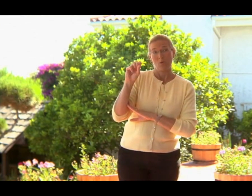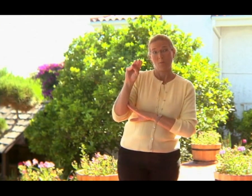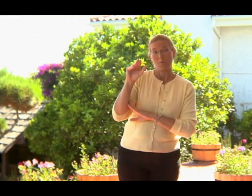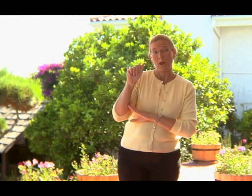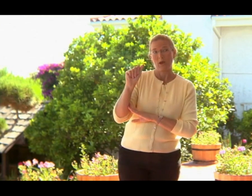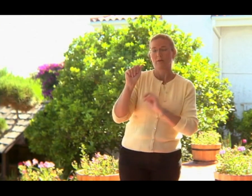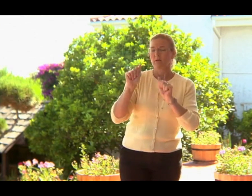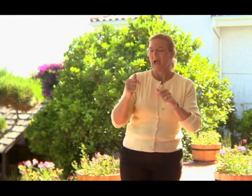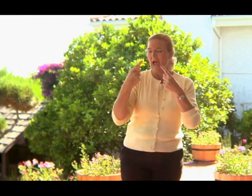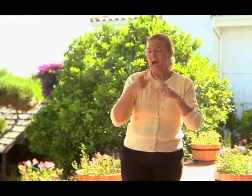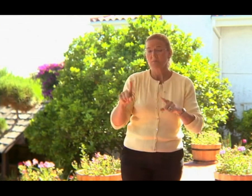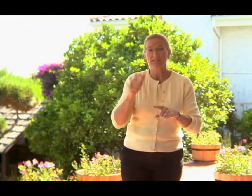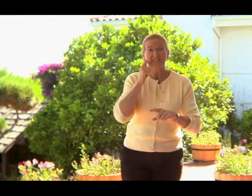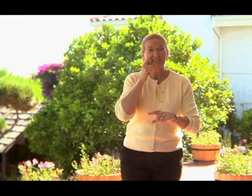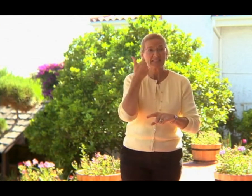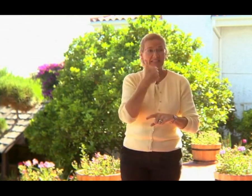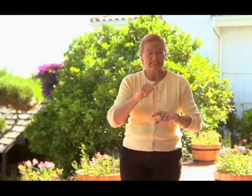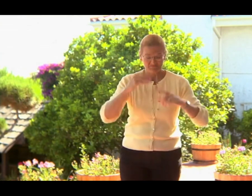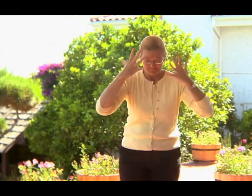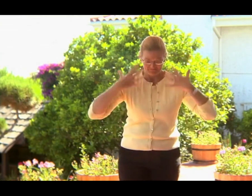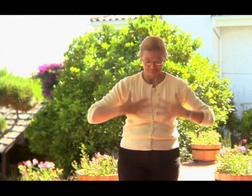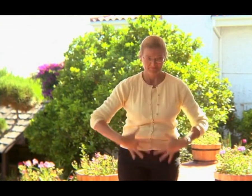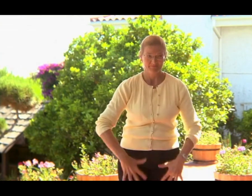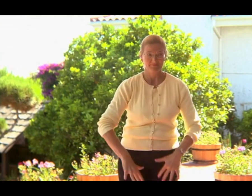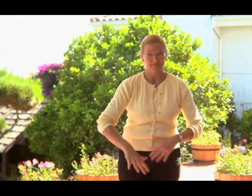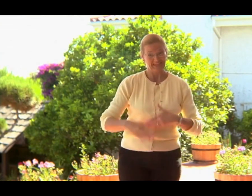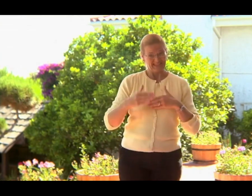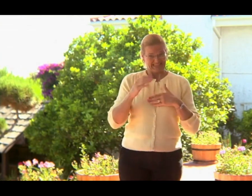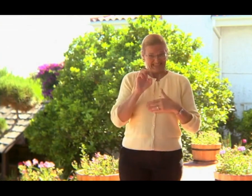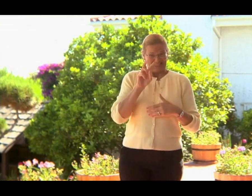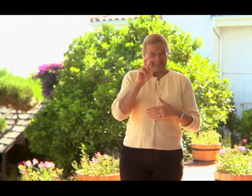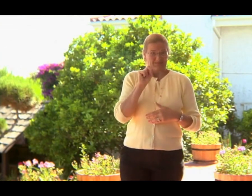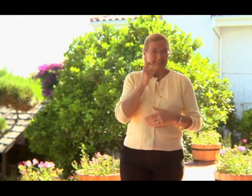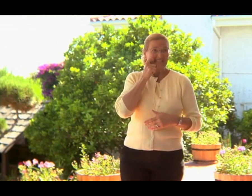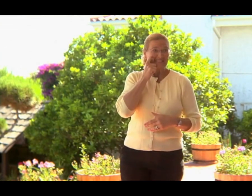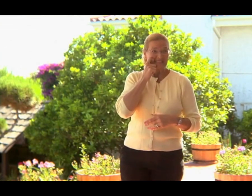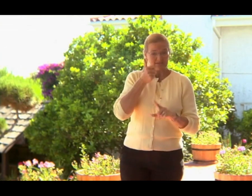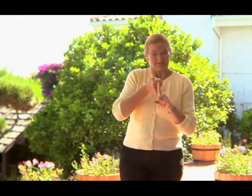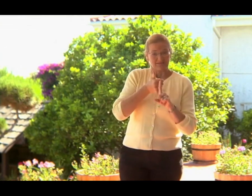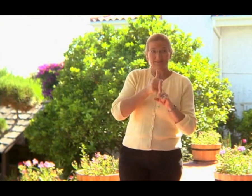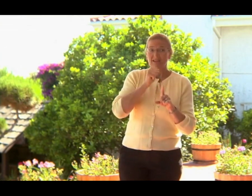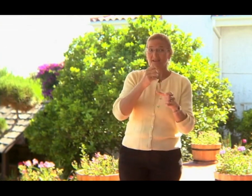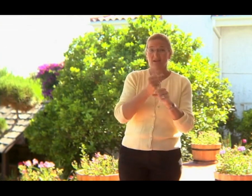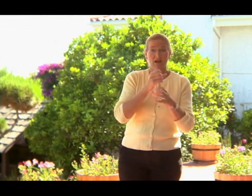A melanoma can appear on any area of your skin, even on areas that do not get a lot of sun,